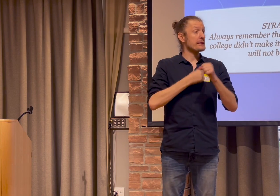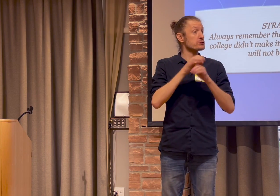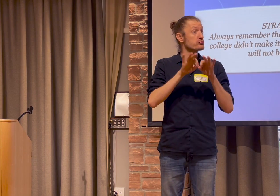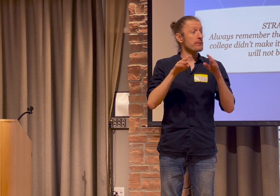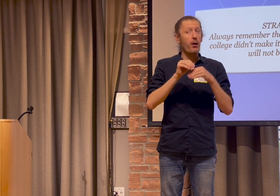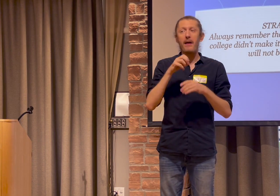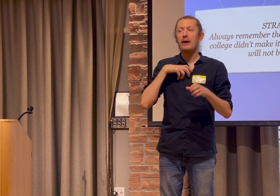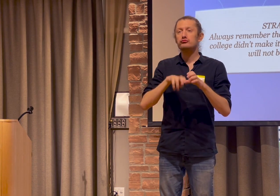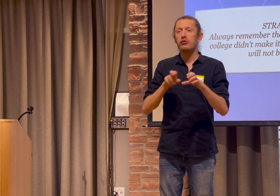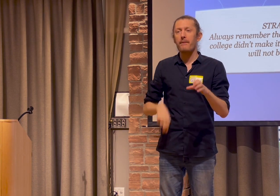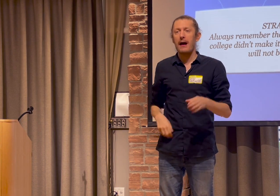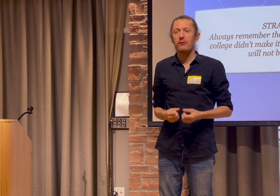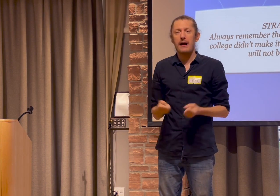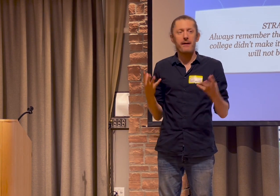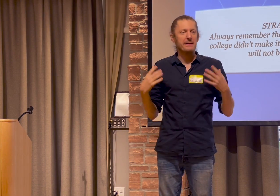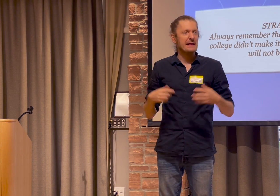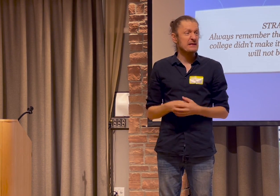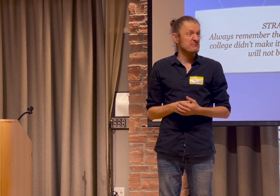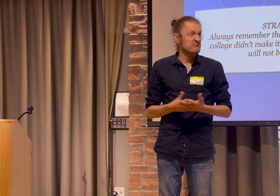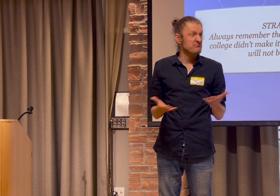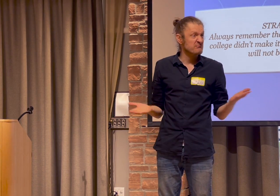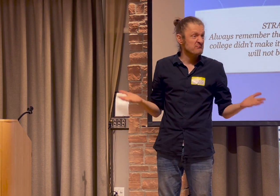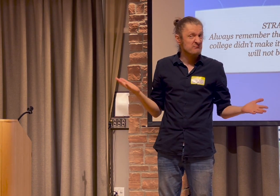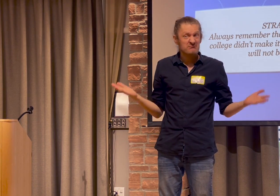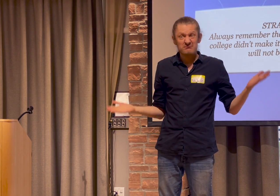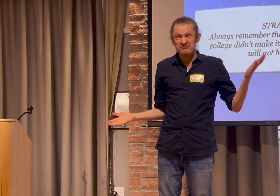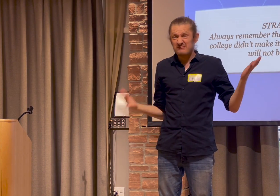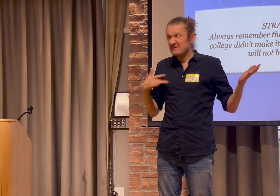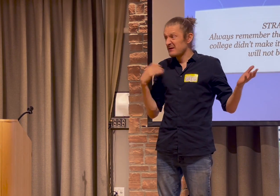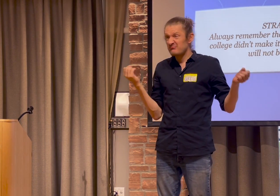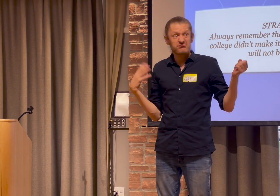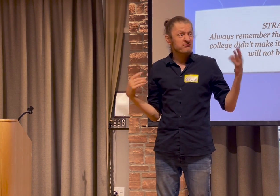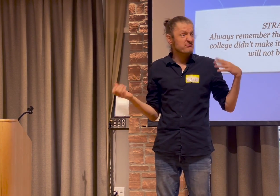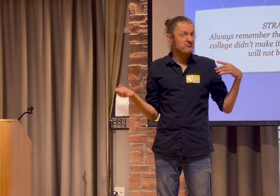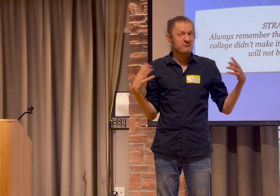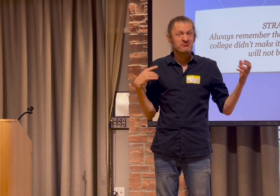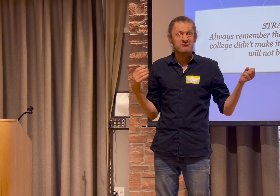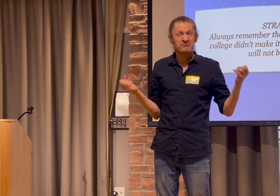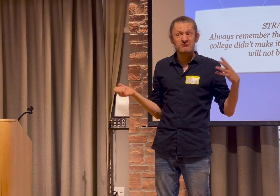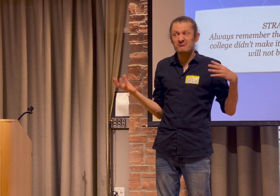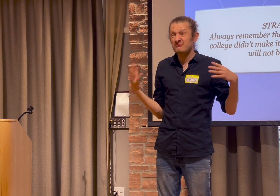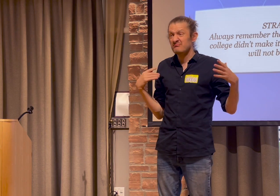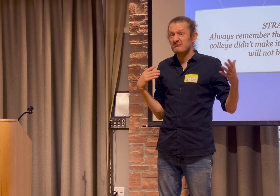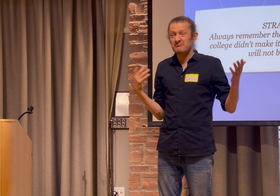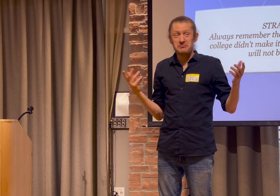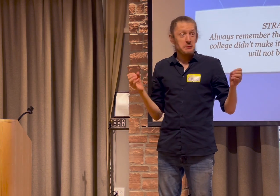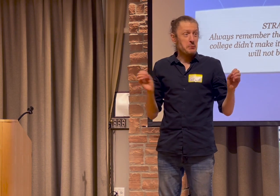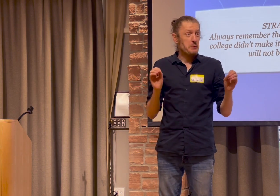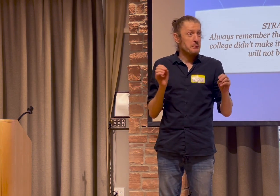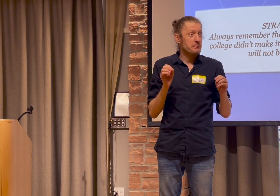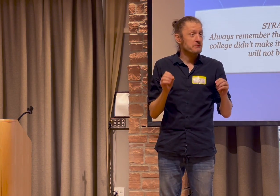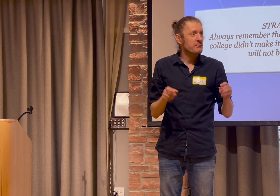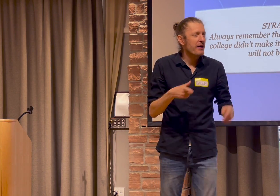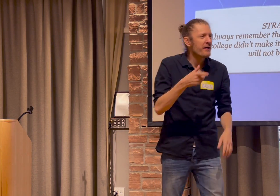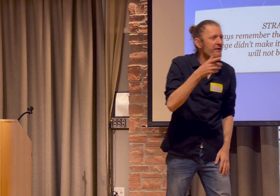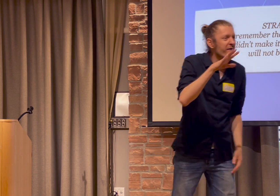you think enter college for a four-year degree and then drop out? What do you think? Show, throw me some answers. What do you think?